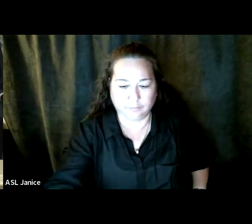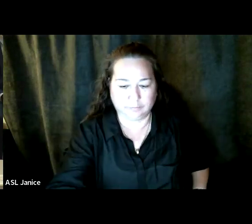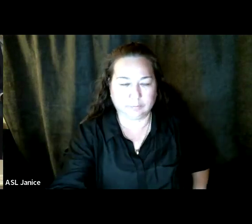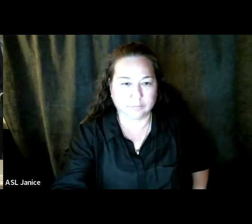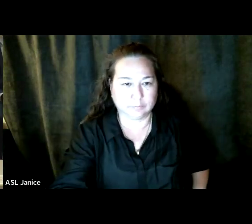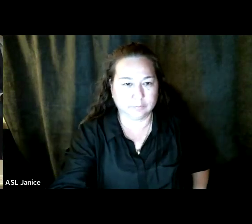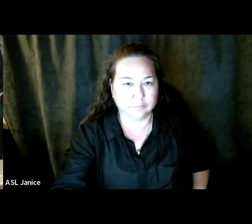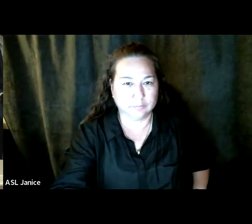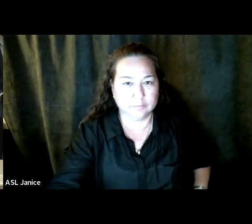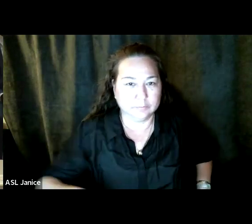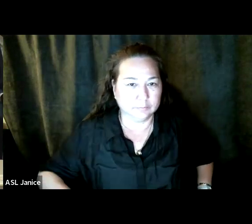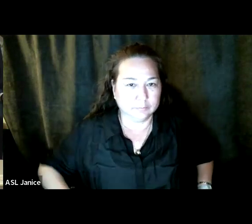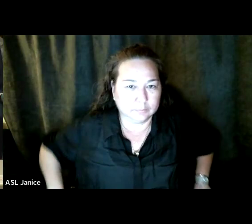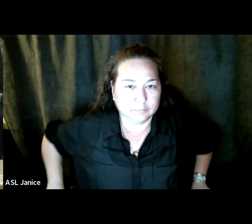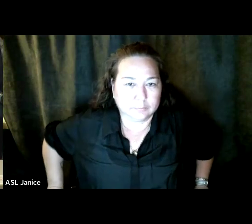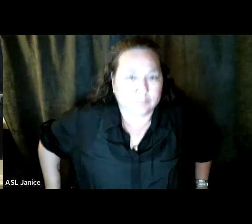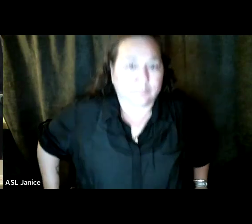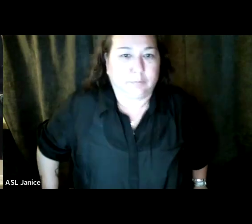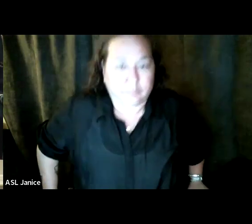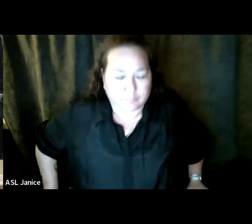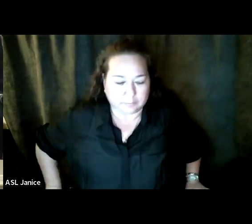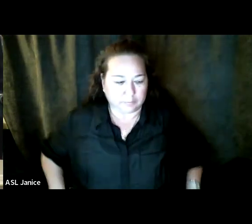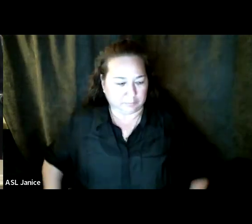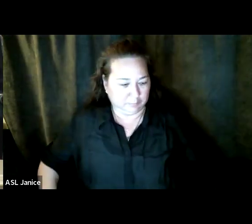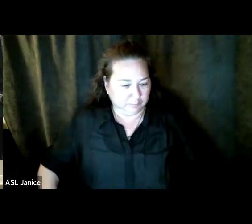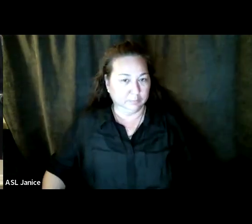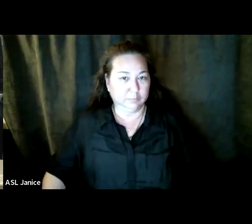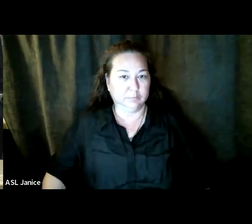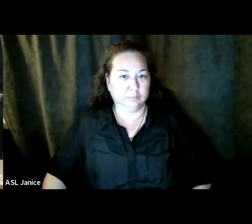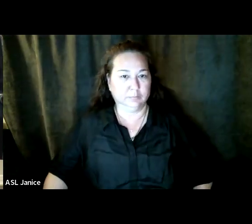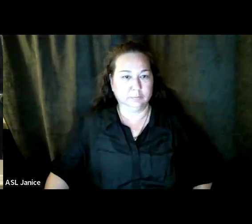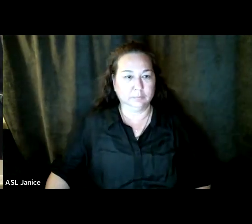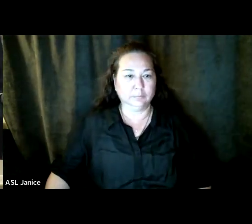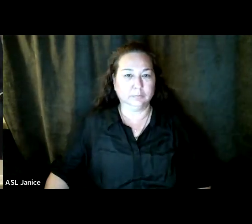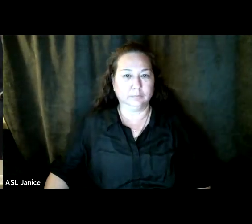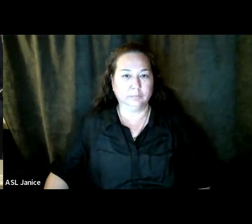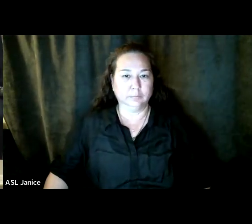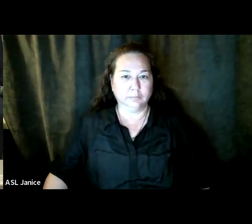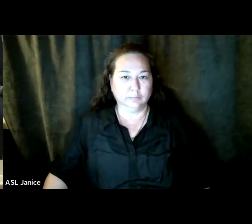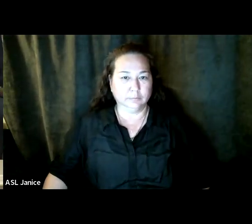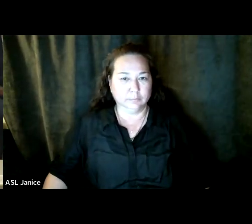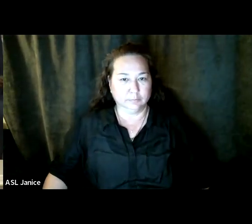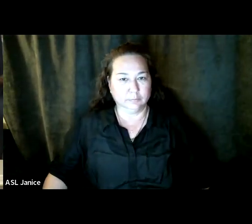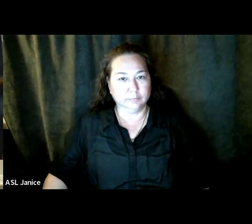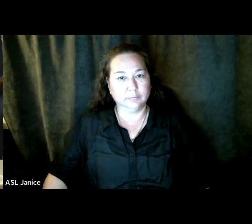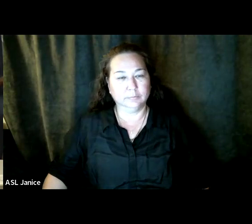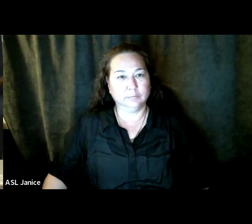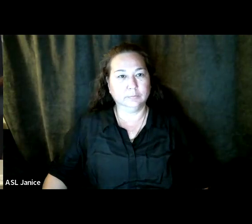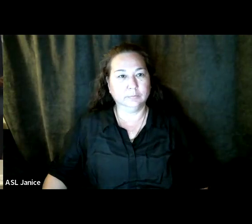nuestras familias y a nuestros hijos, y no solo a ellos, sino también a la